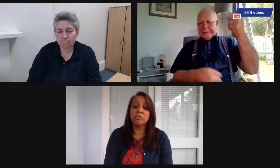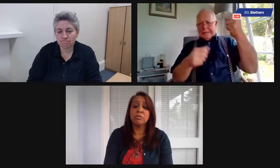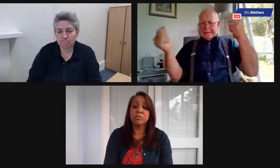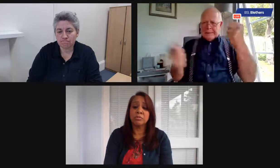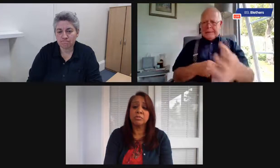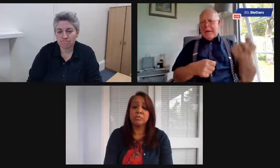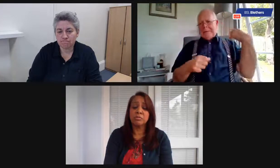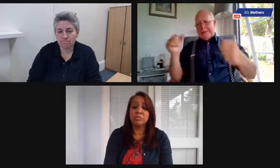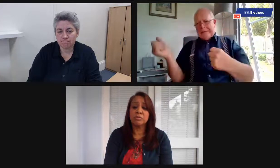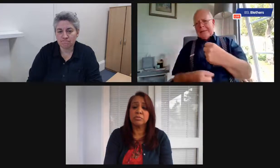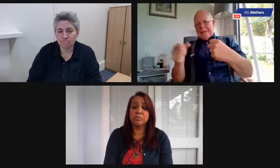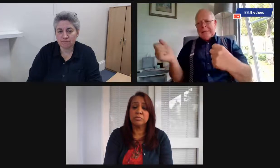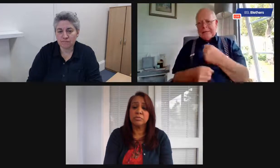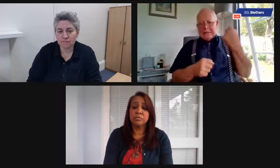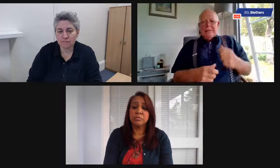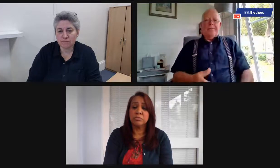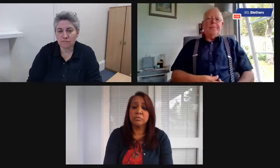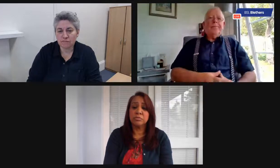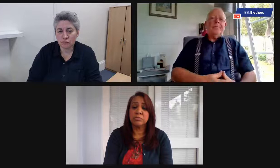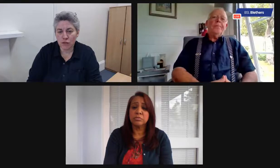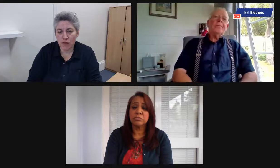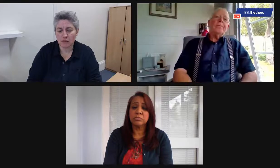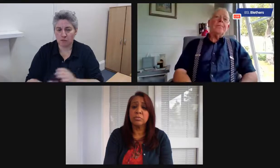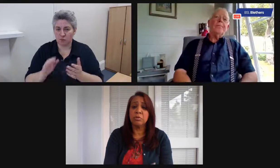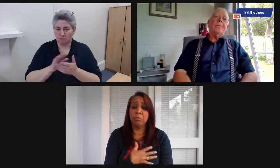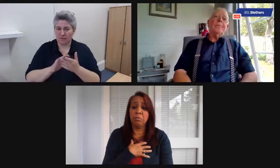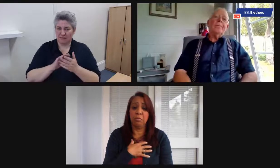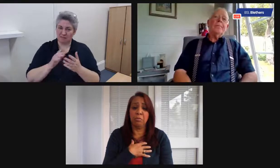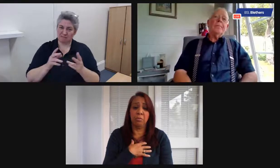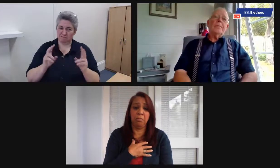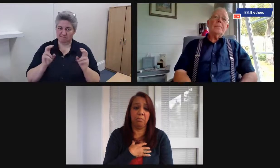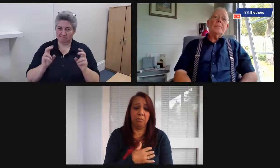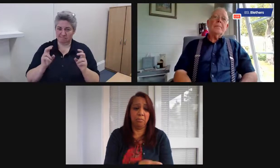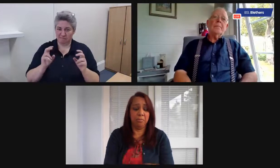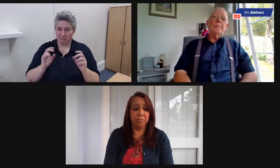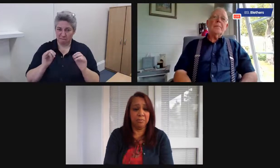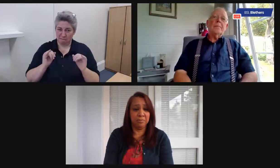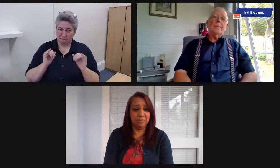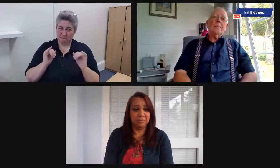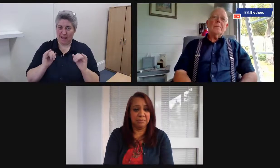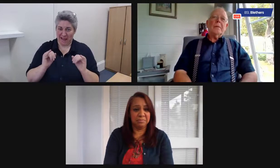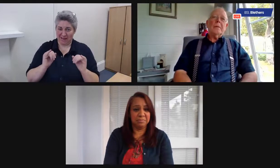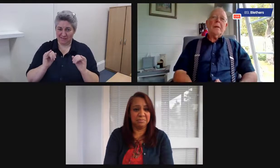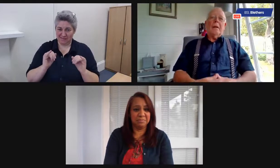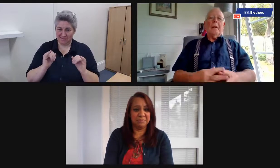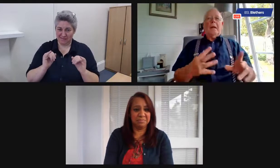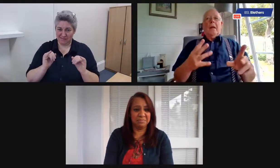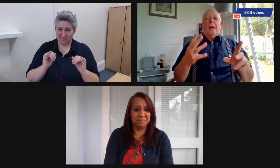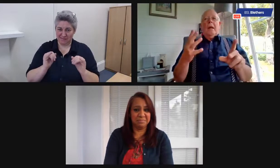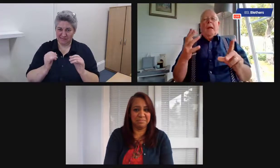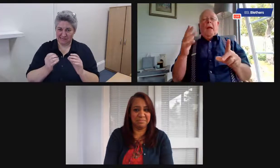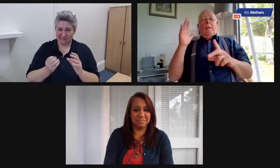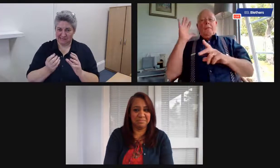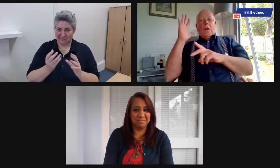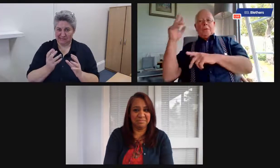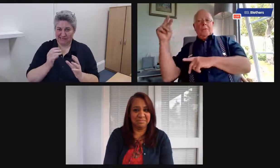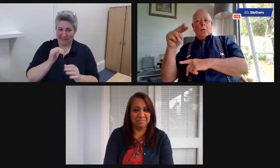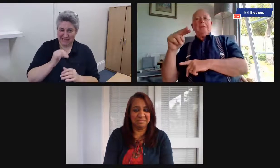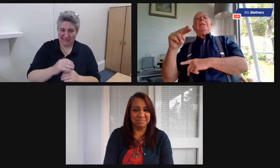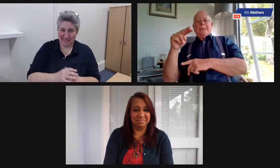spread in the soil. You'll get no worms or anything in the area where the rhododendron is growing. So we do need to take them out. So, is that kind